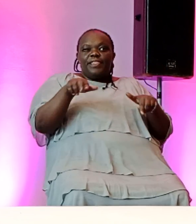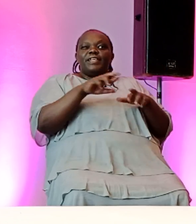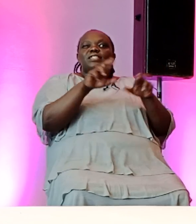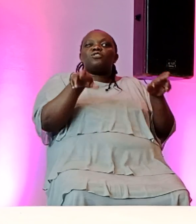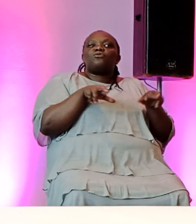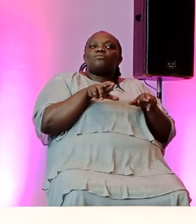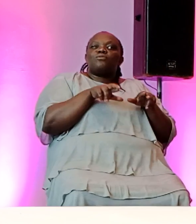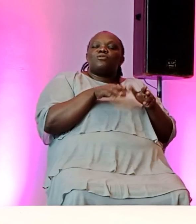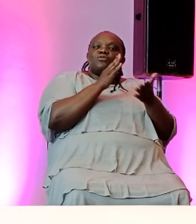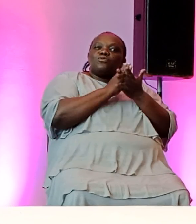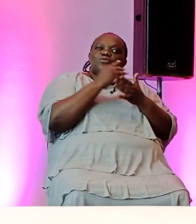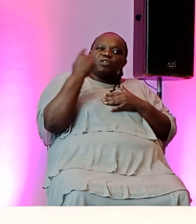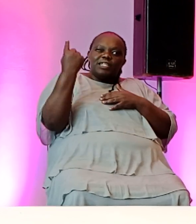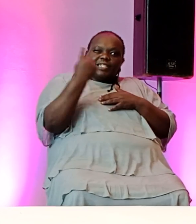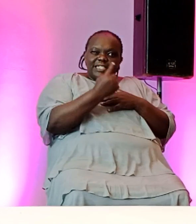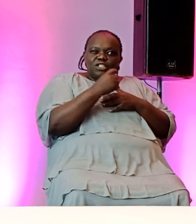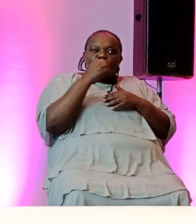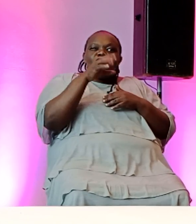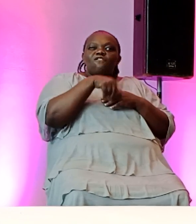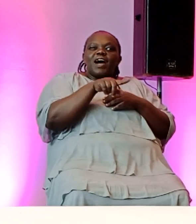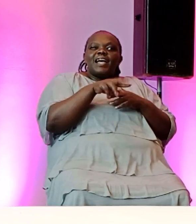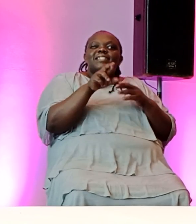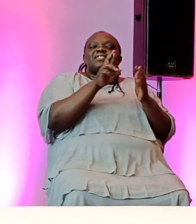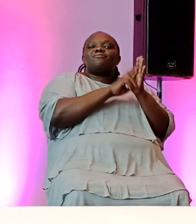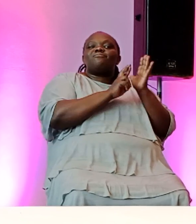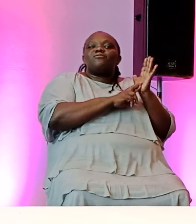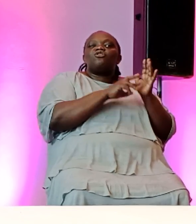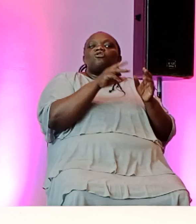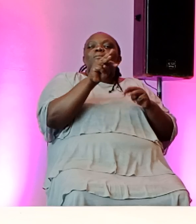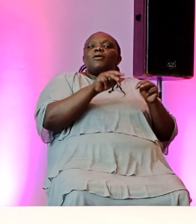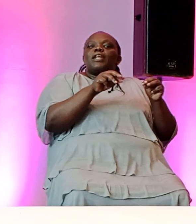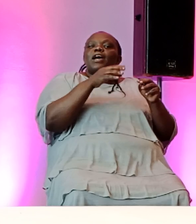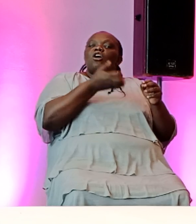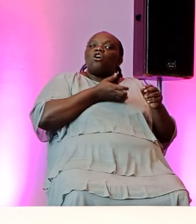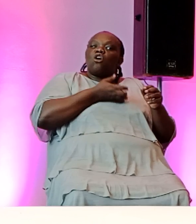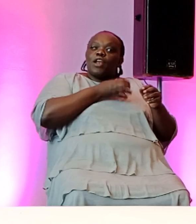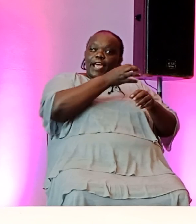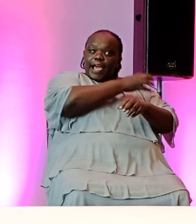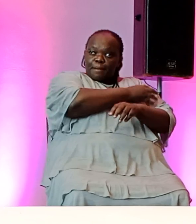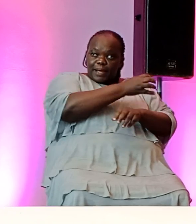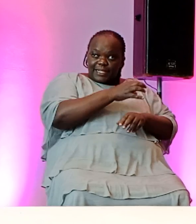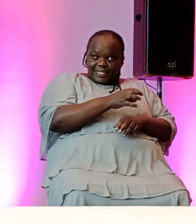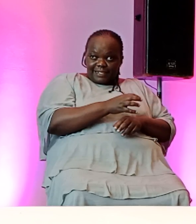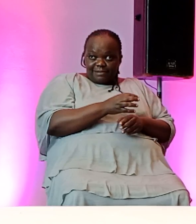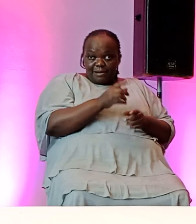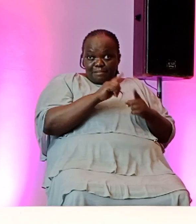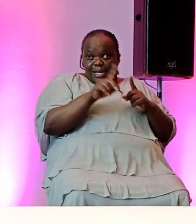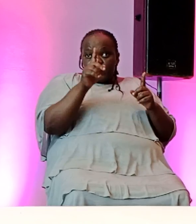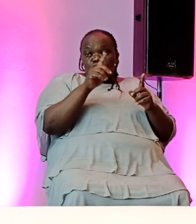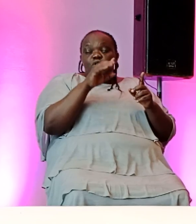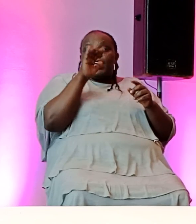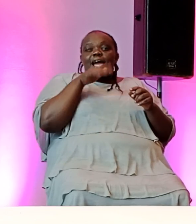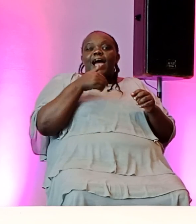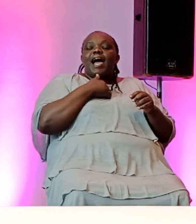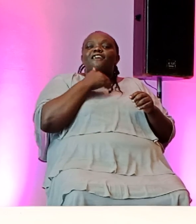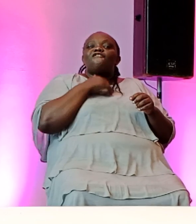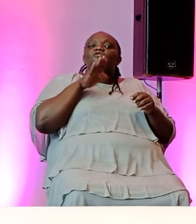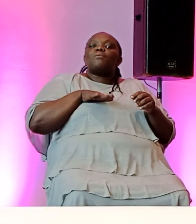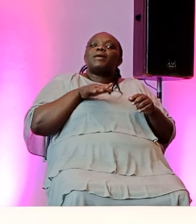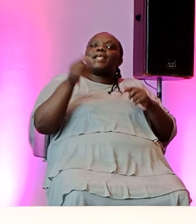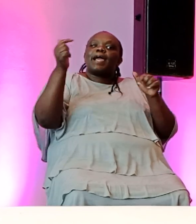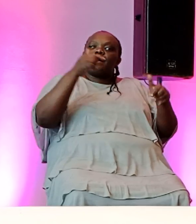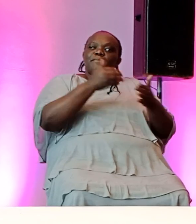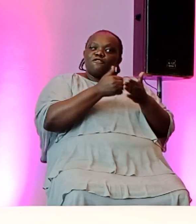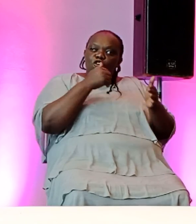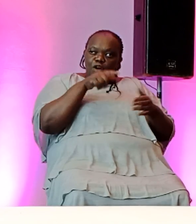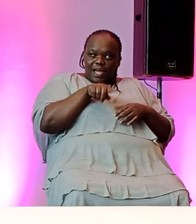room, each and every one of us is a role model in our own capacity. But we have the women who have come before